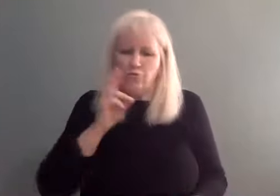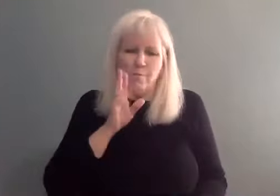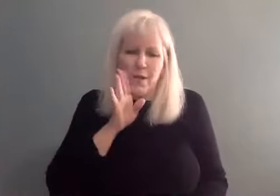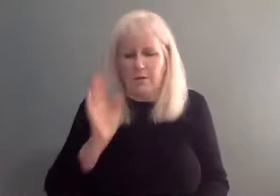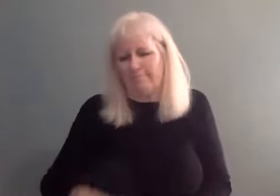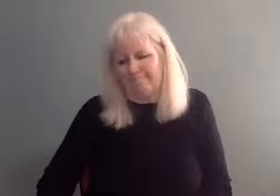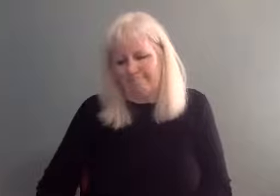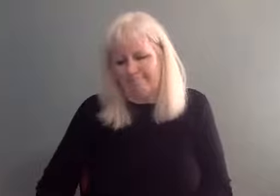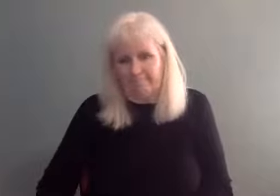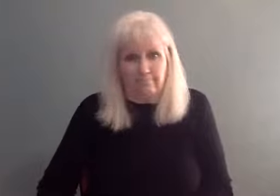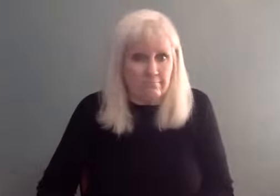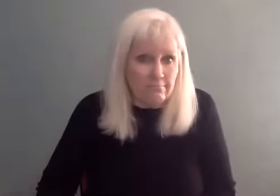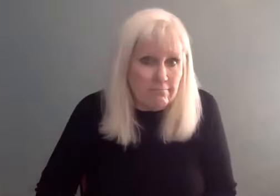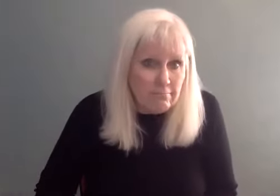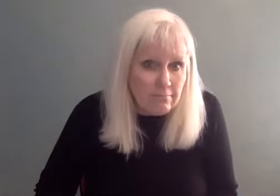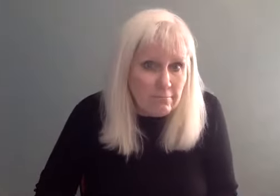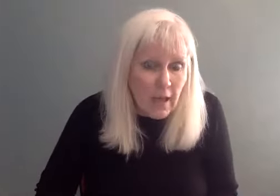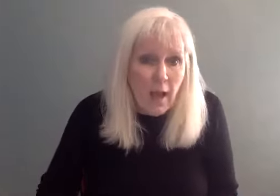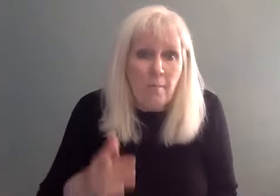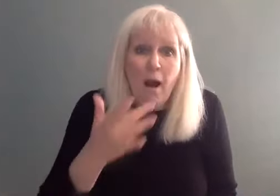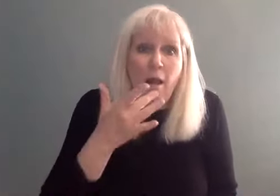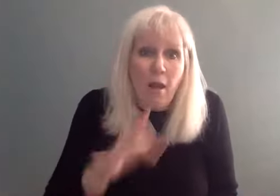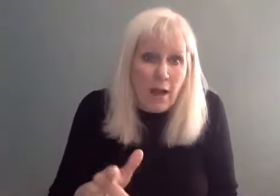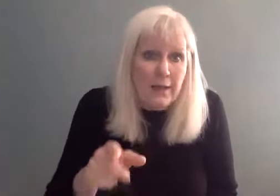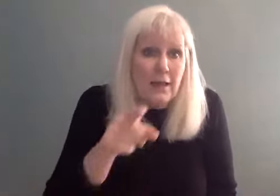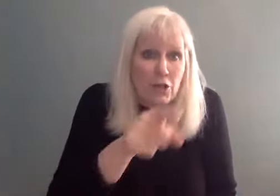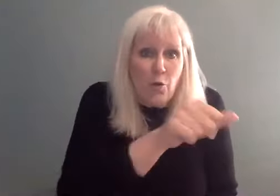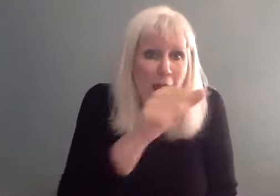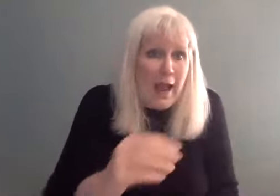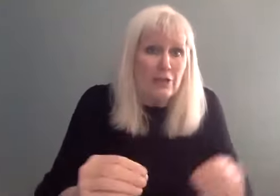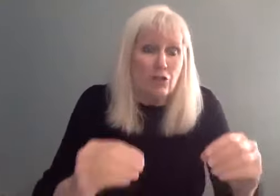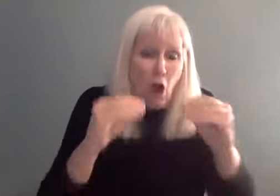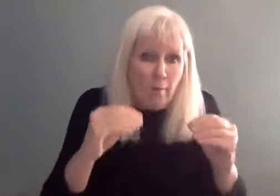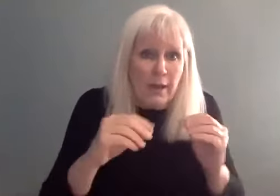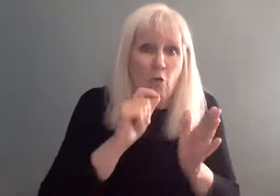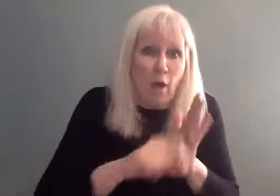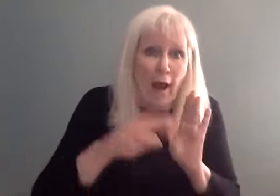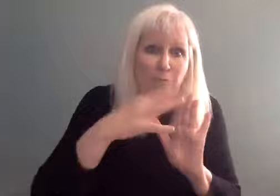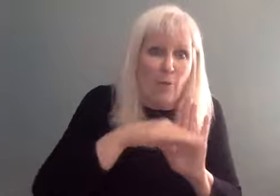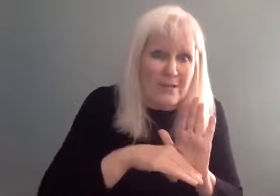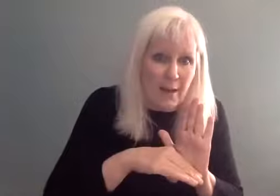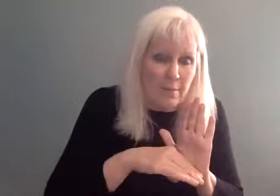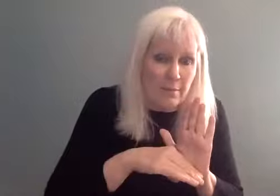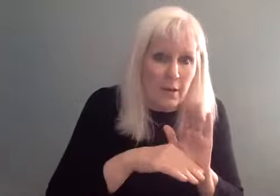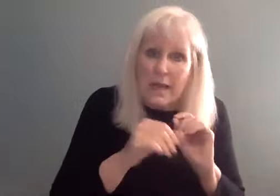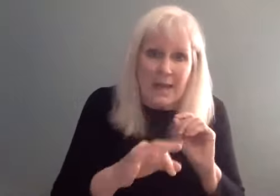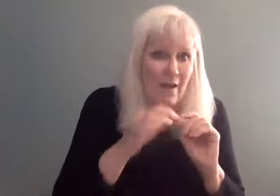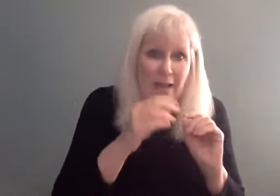And if you wouldn't have started with me with that inventory with my dad, I wouldn't have had that moment. Because if you would have seen my legs under the picnic table,